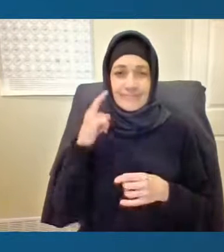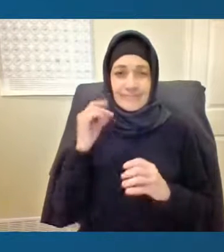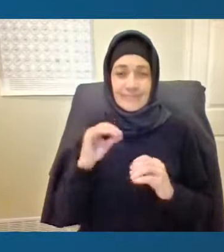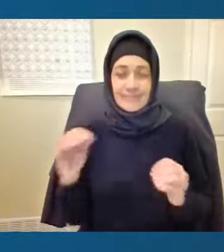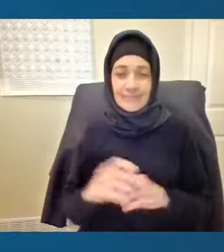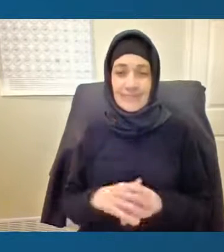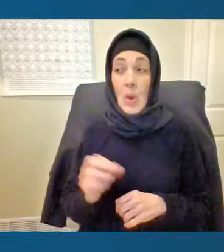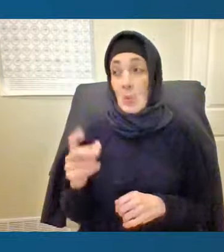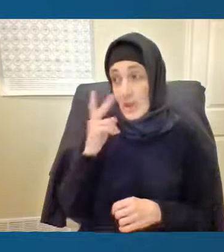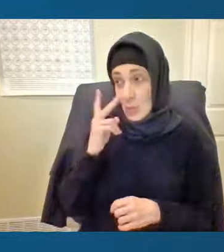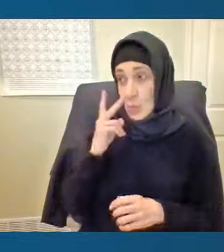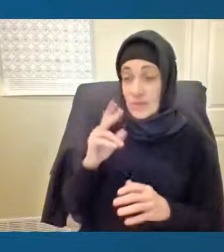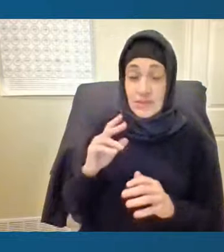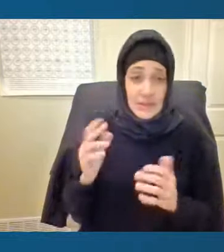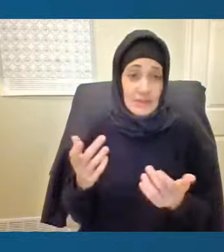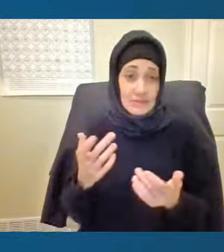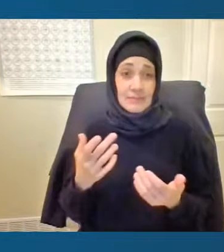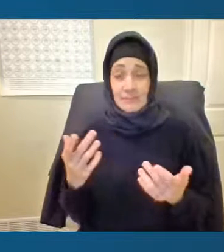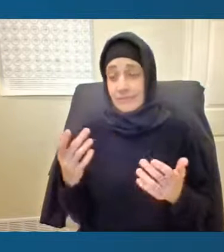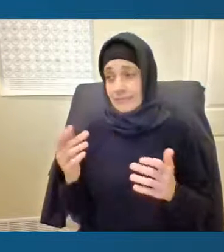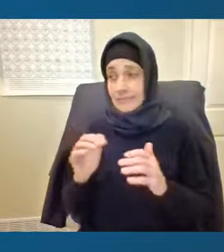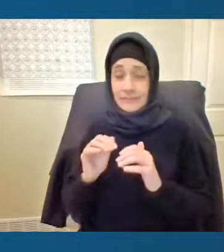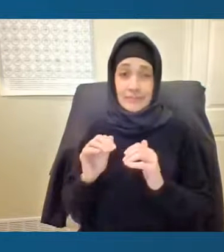okay, we'll see how it goes. Bismillah, you know.